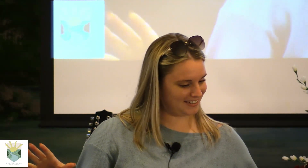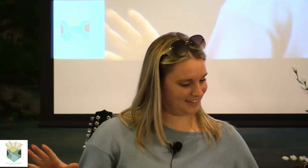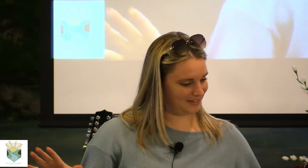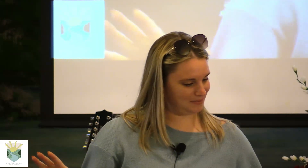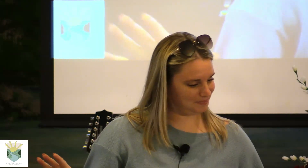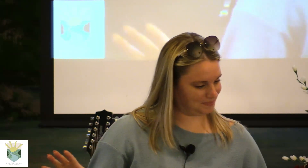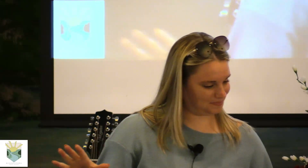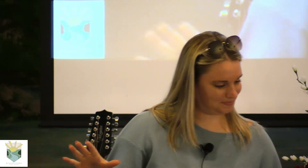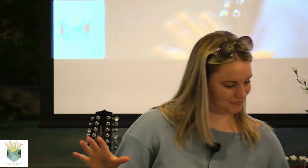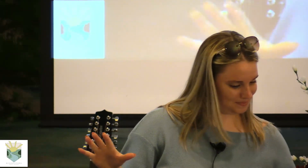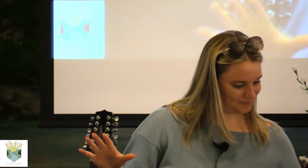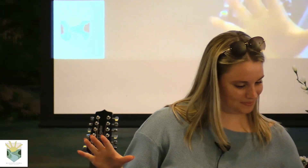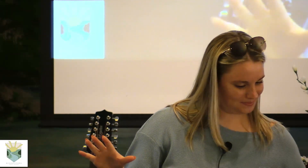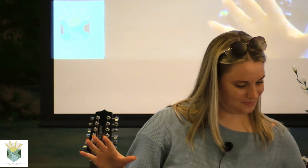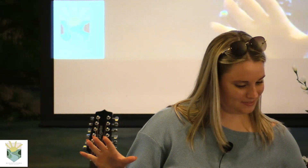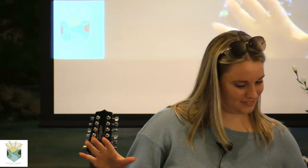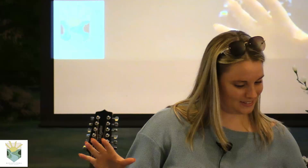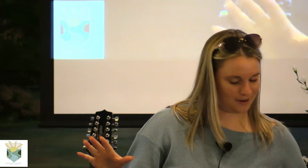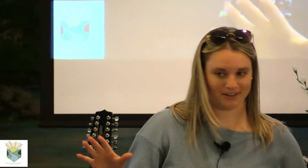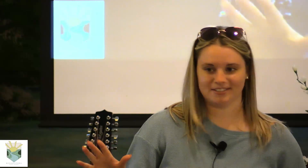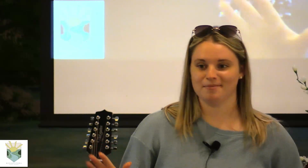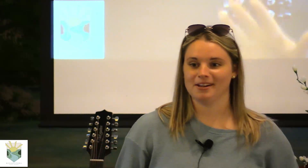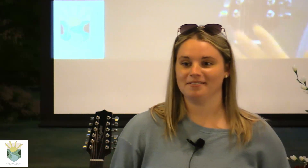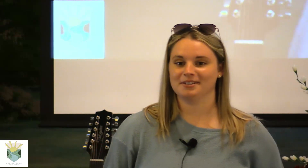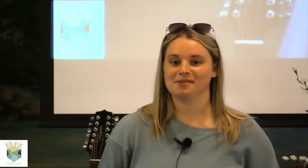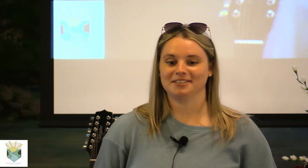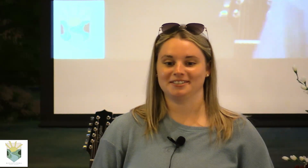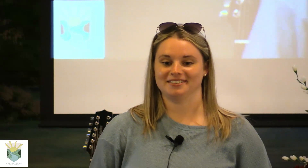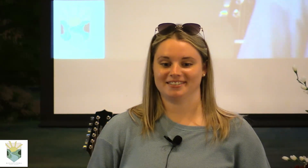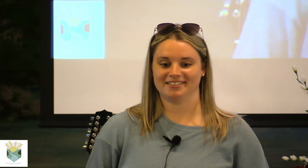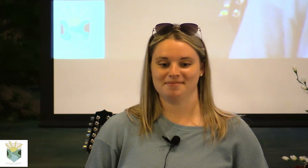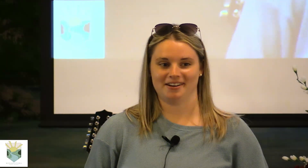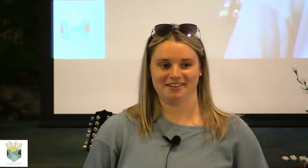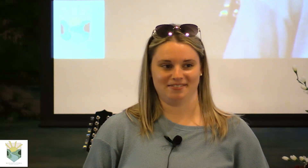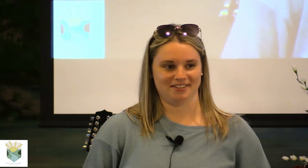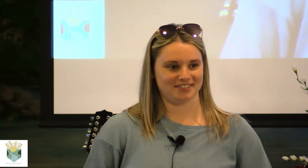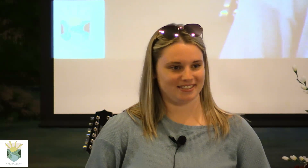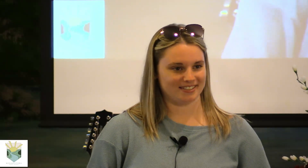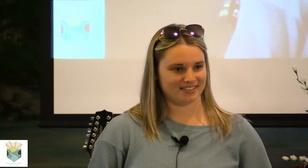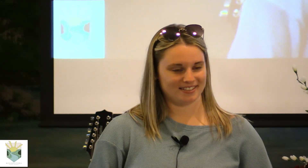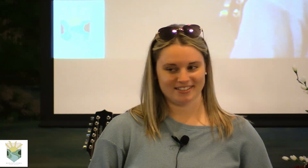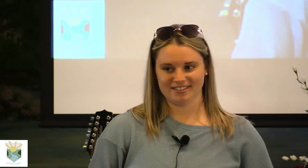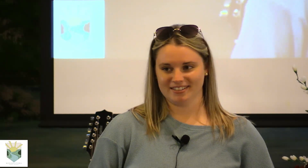okay. Anyway, does anybody have any questions about any of those?